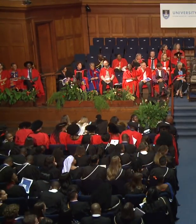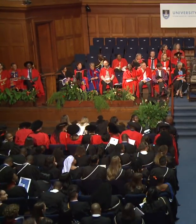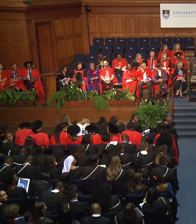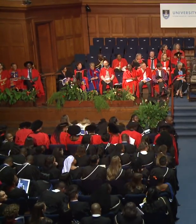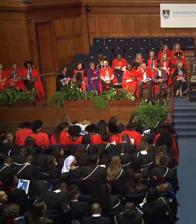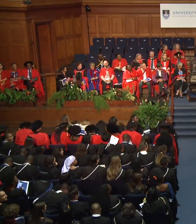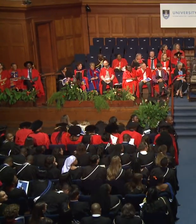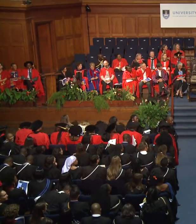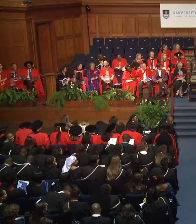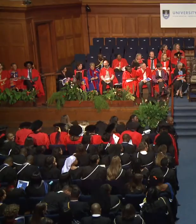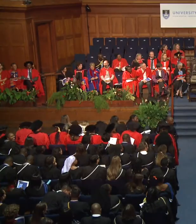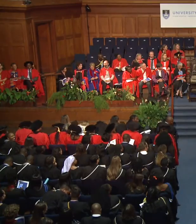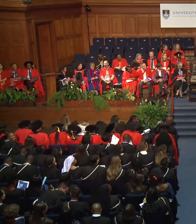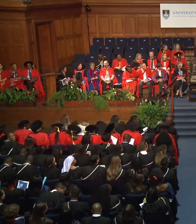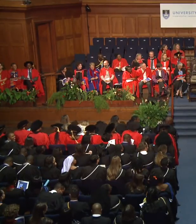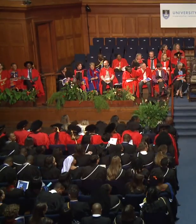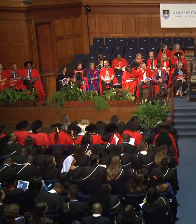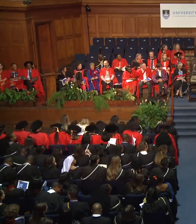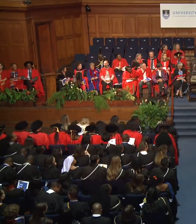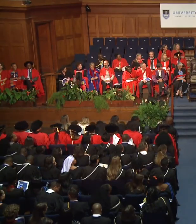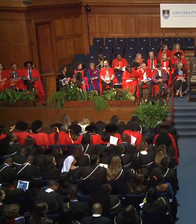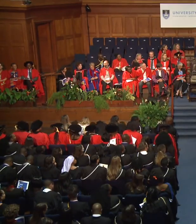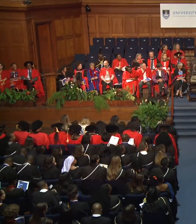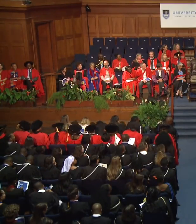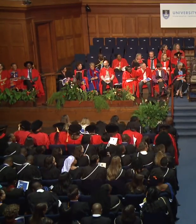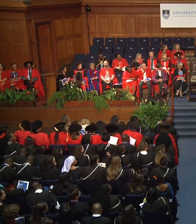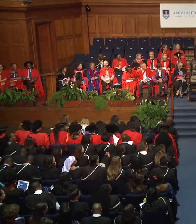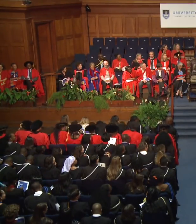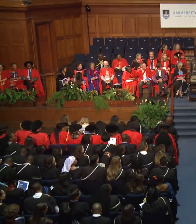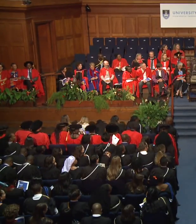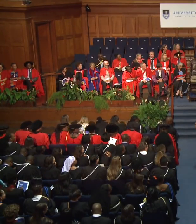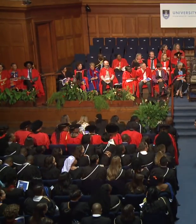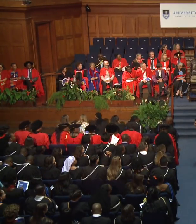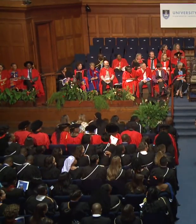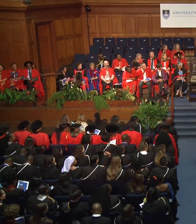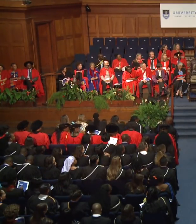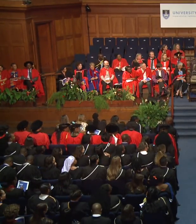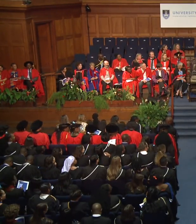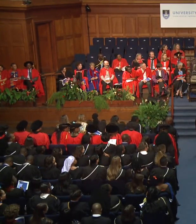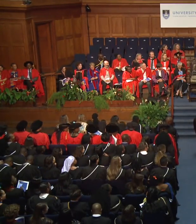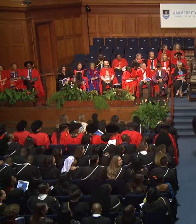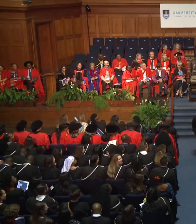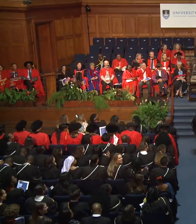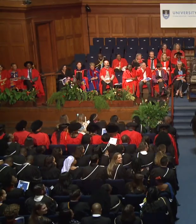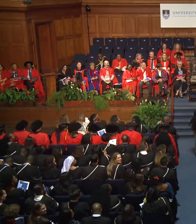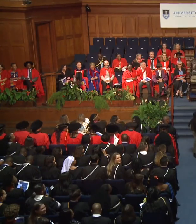Okay. All right, so congratulations. I've done a million graduation ceremonies. It's the first time Eastern Cape takes the cup.